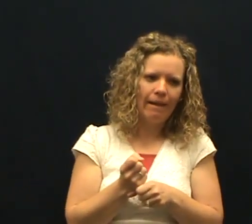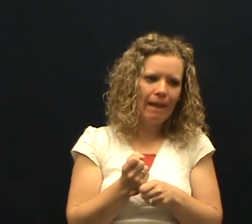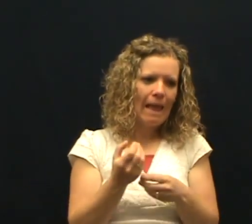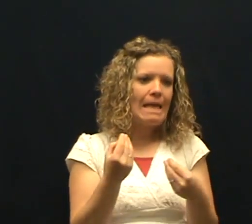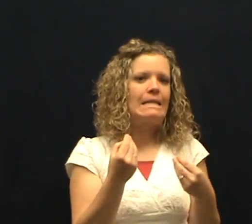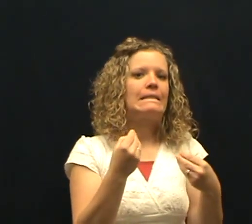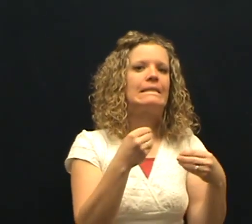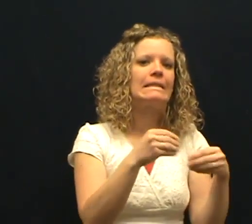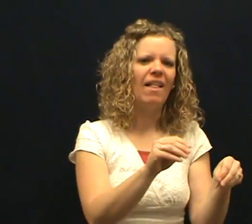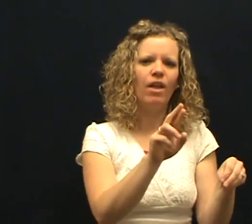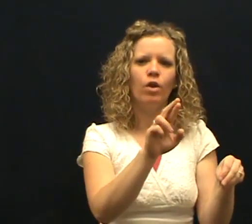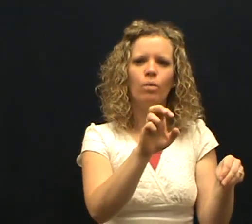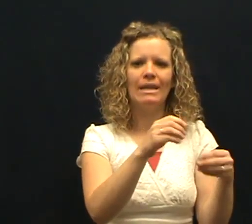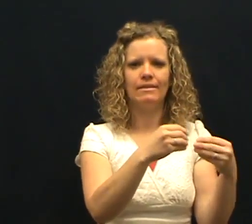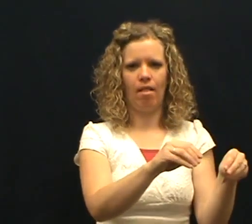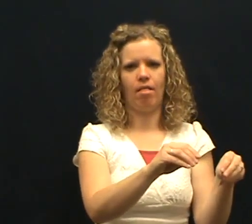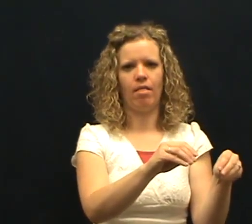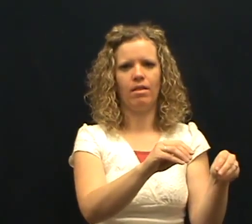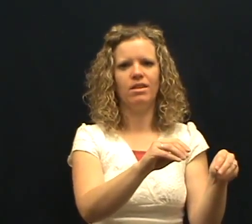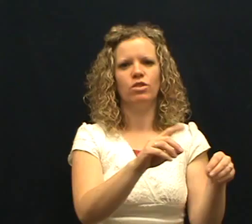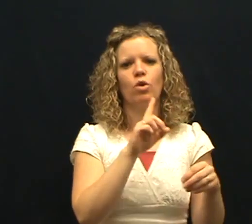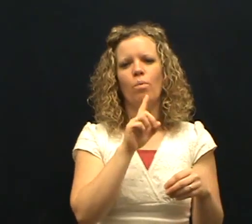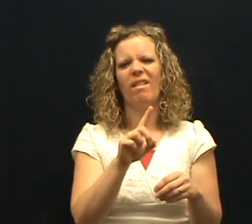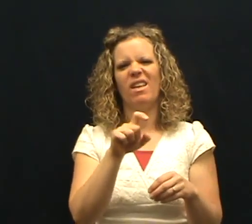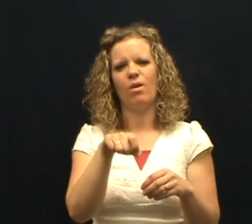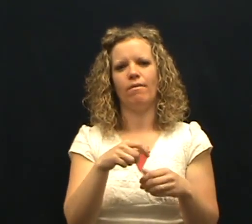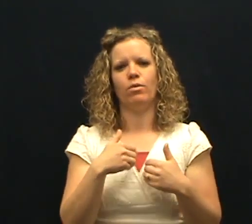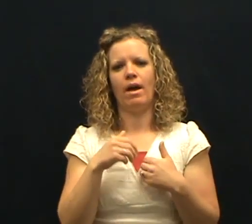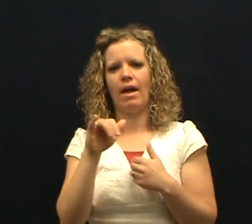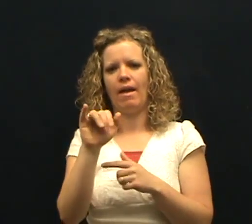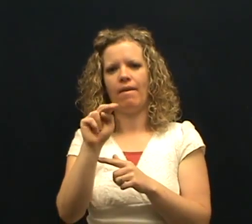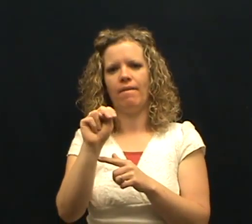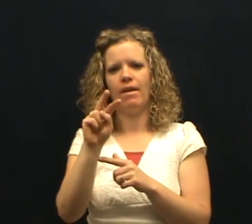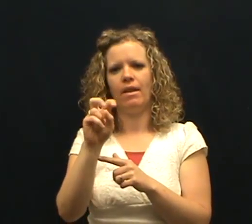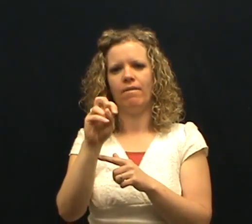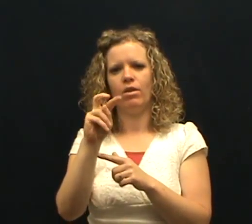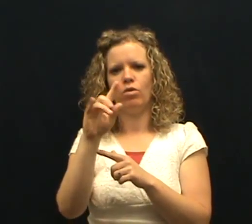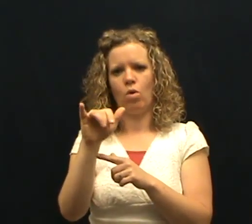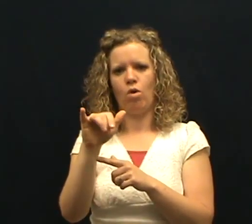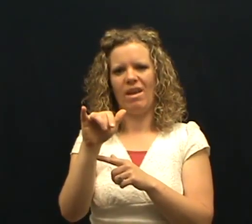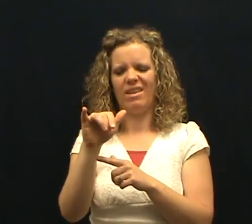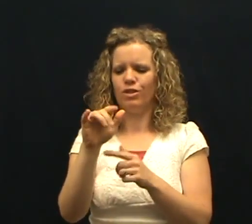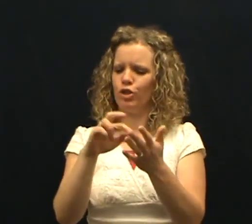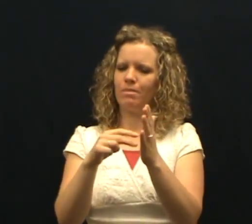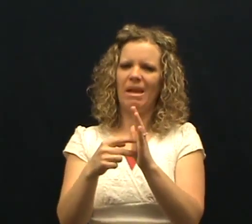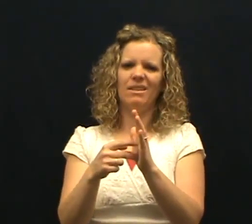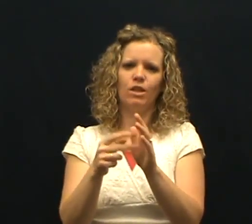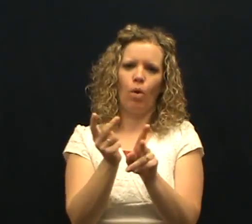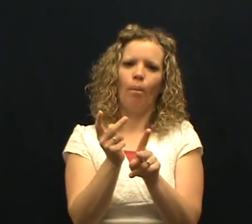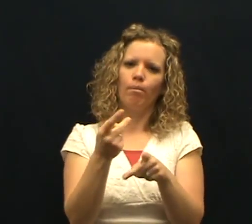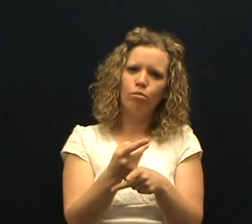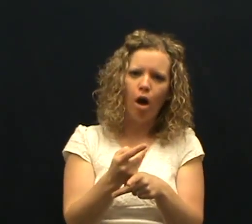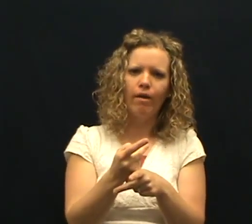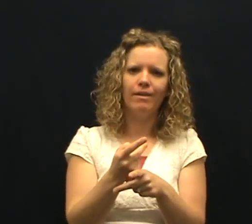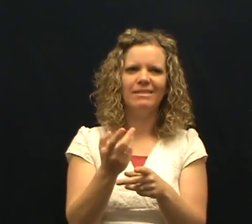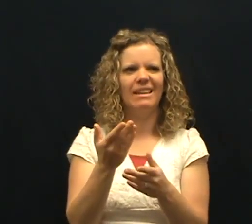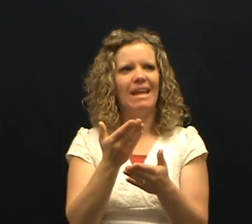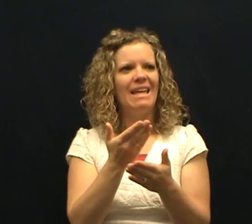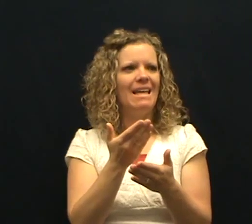So there are inventories involved here. Inventories of products. Products are things of value that somebody wants. So when you have